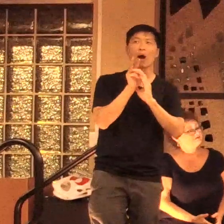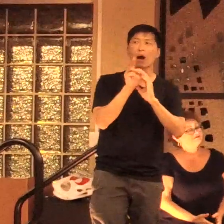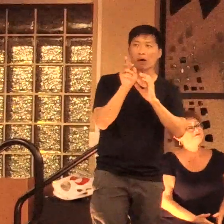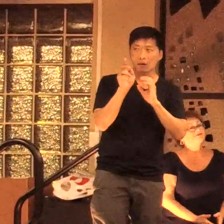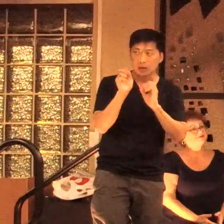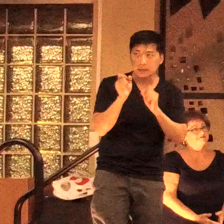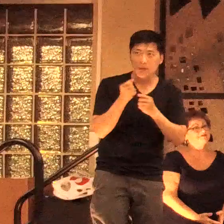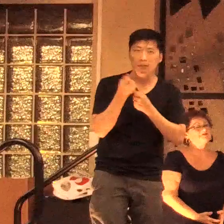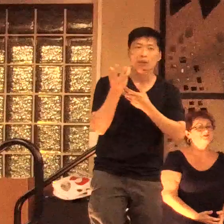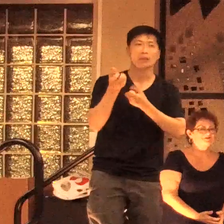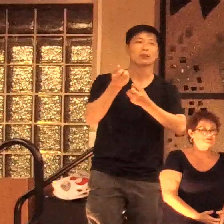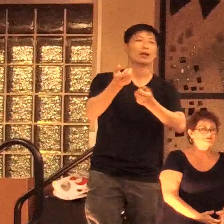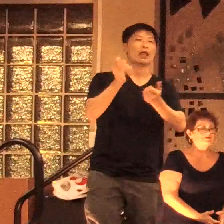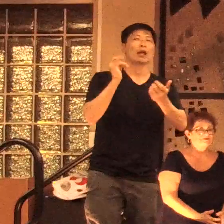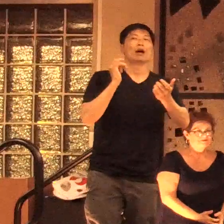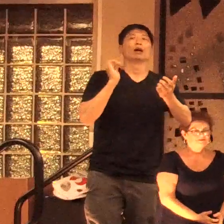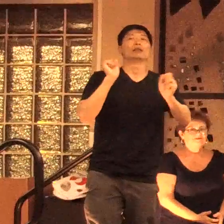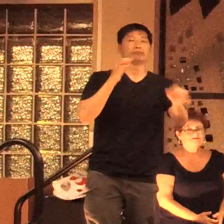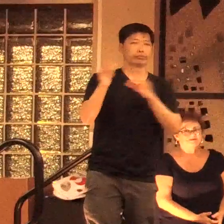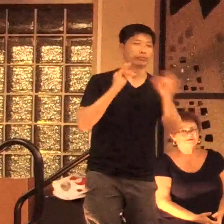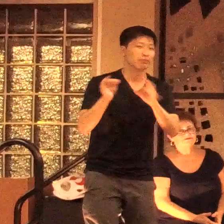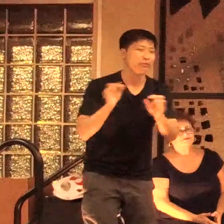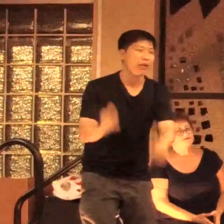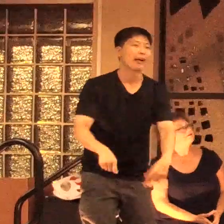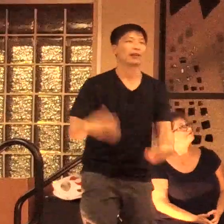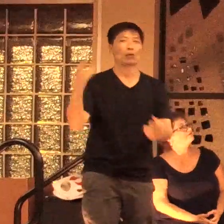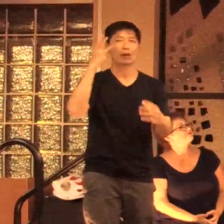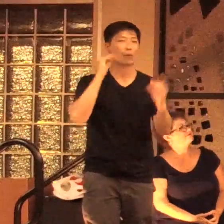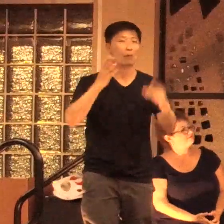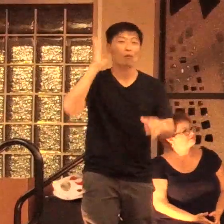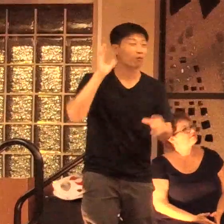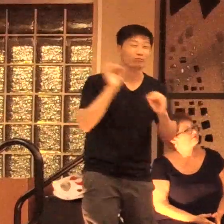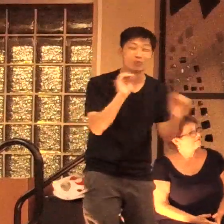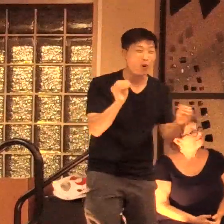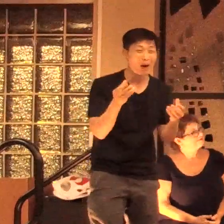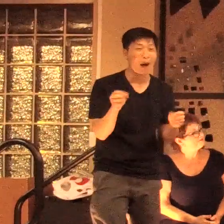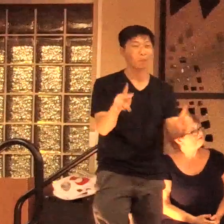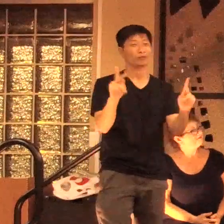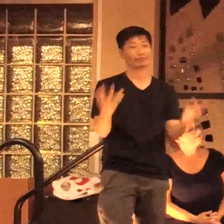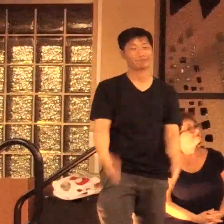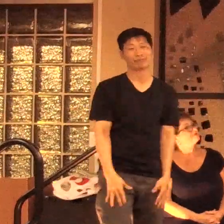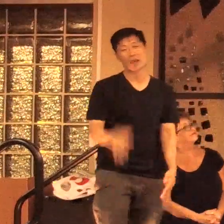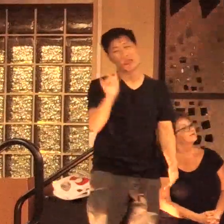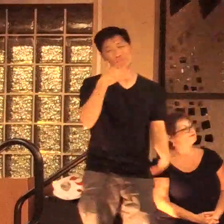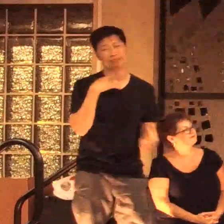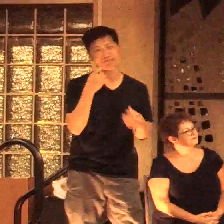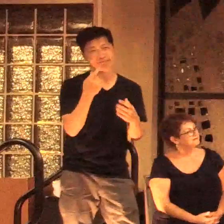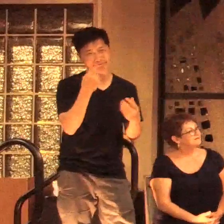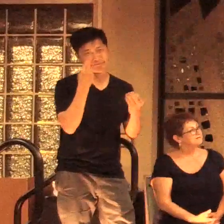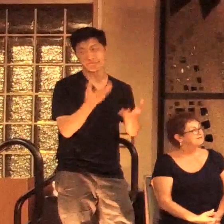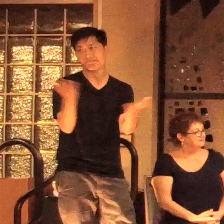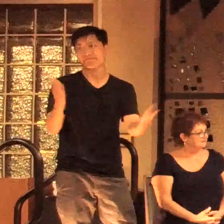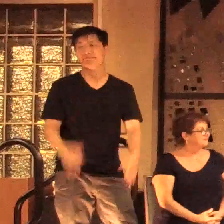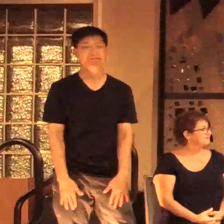themselves in a way that they never could because they never had a chance to. So that's what I would say.